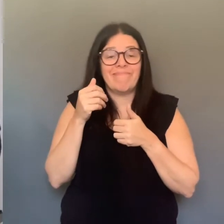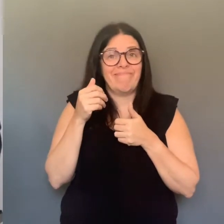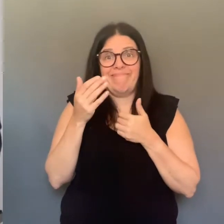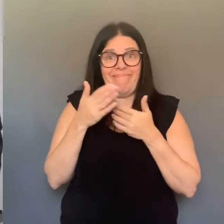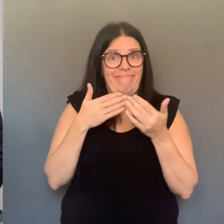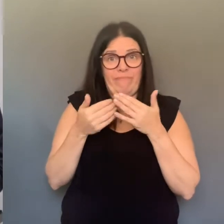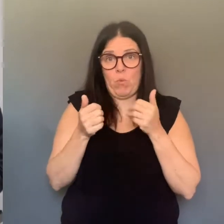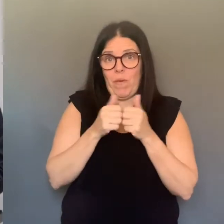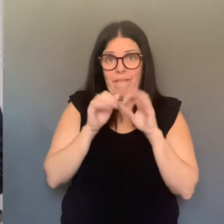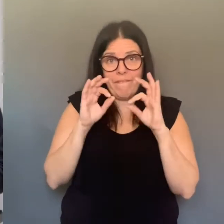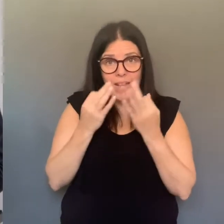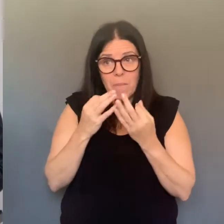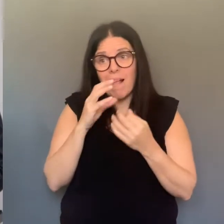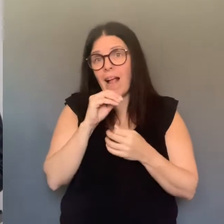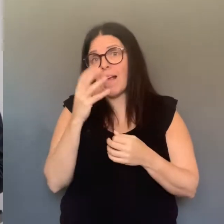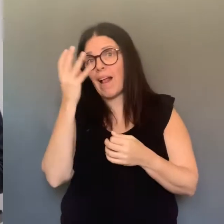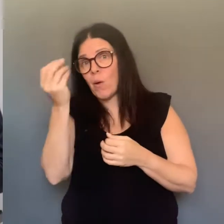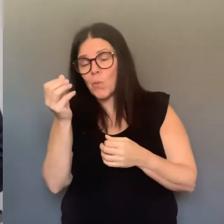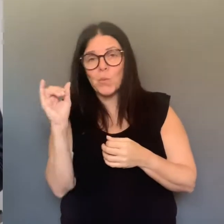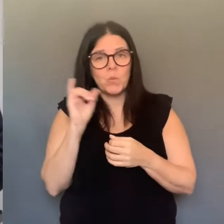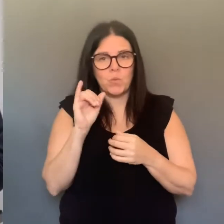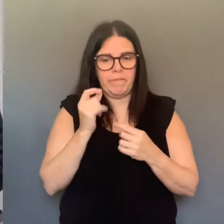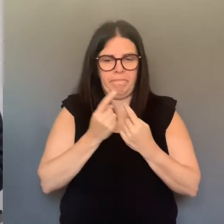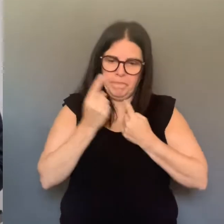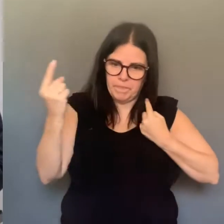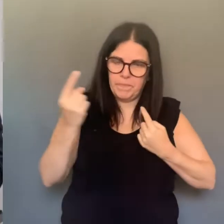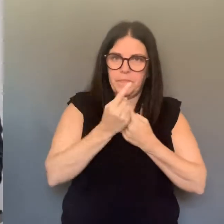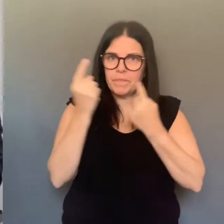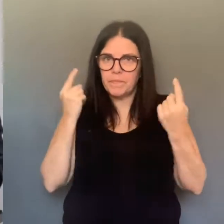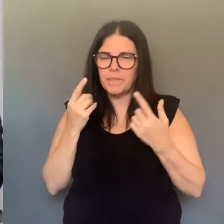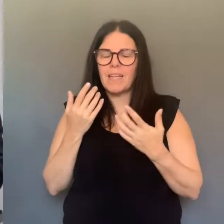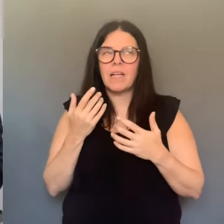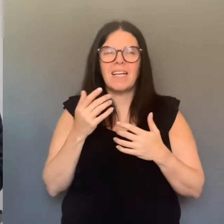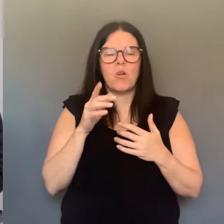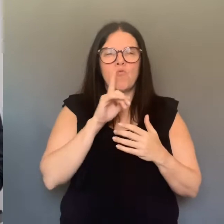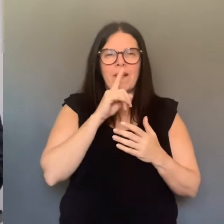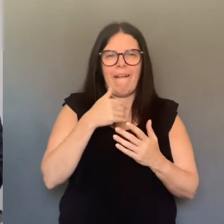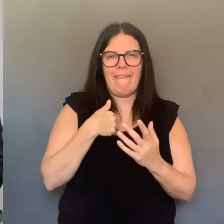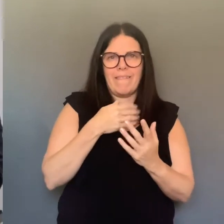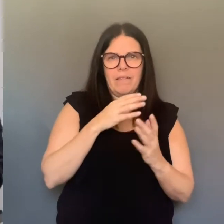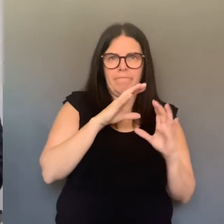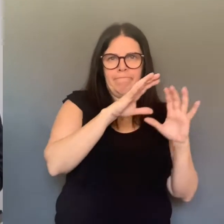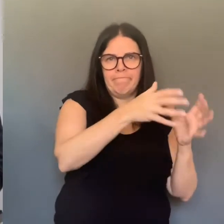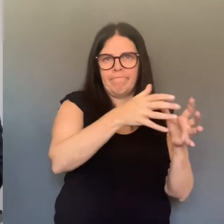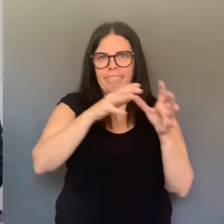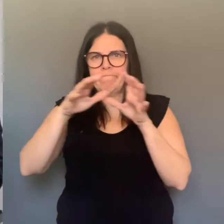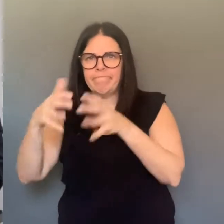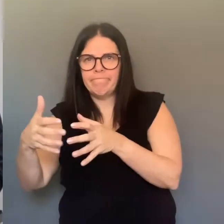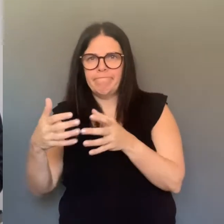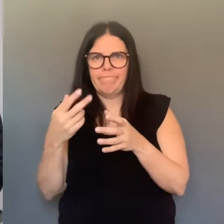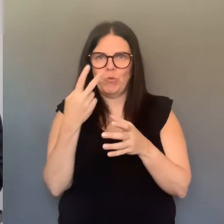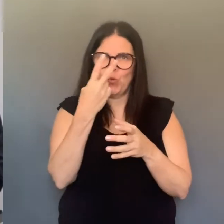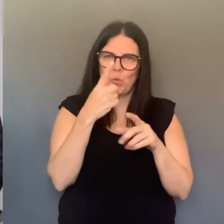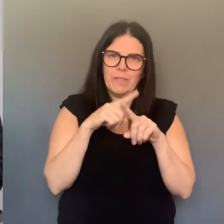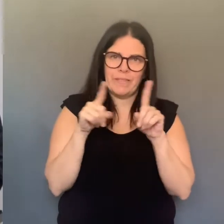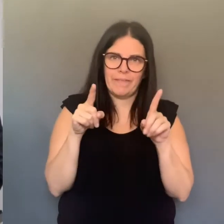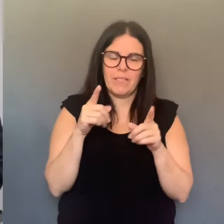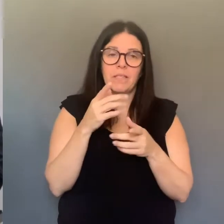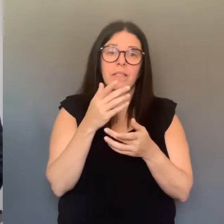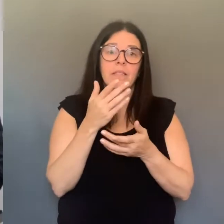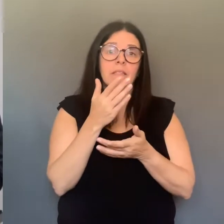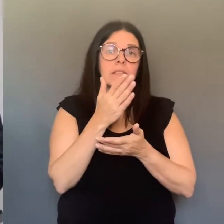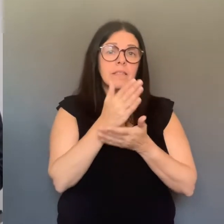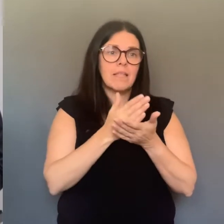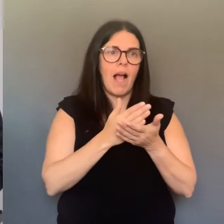makes them going home and taking care of self-isolating themselves, even with their family, and also when they're